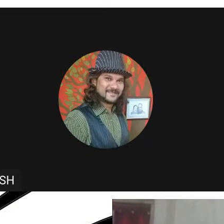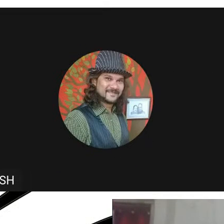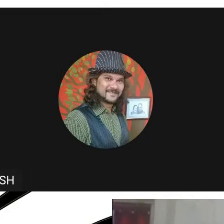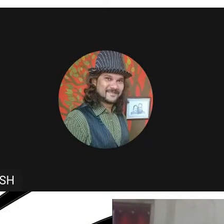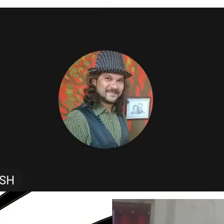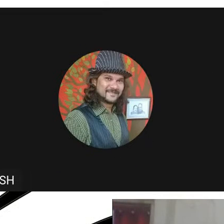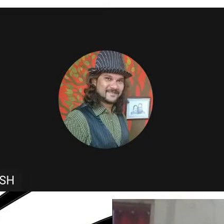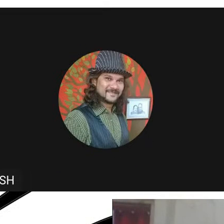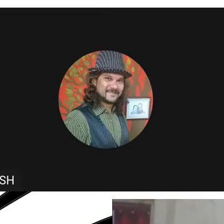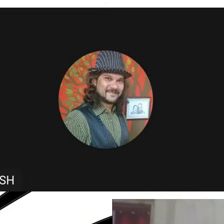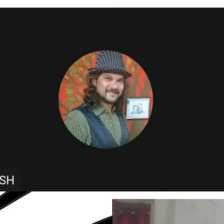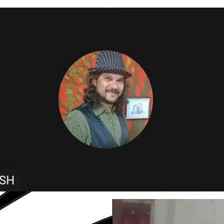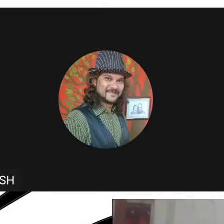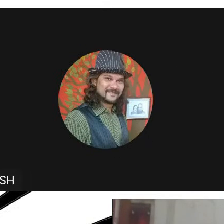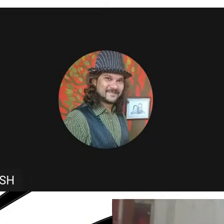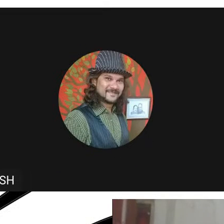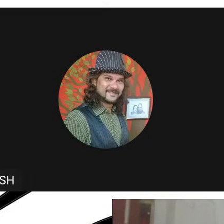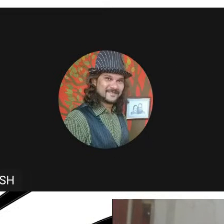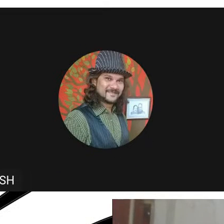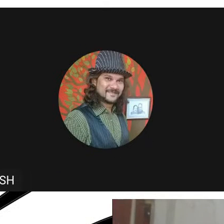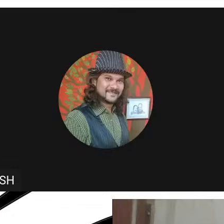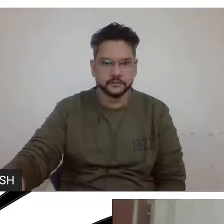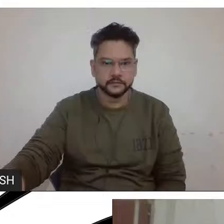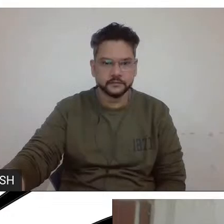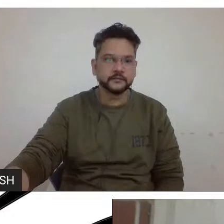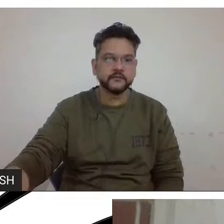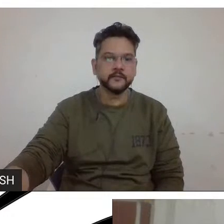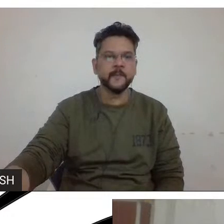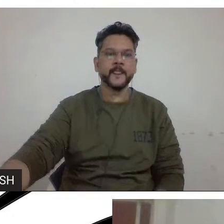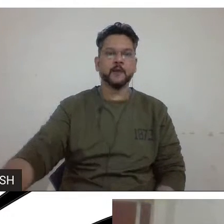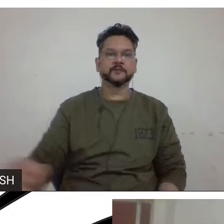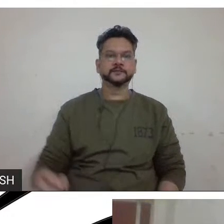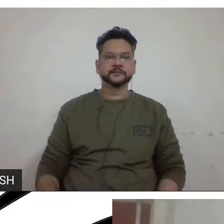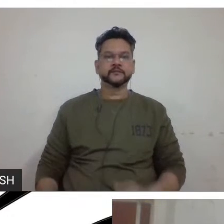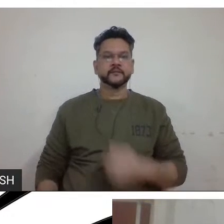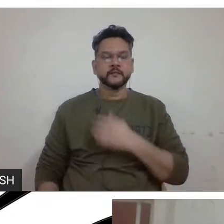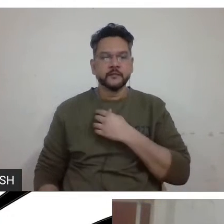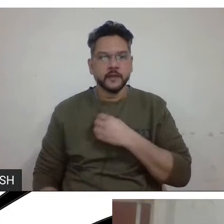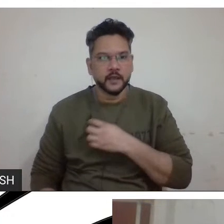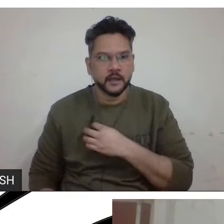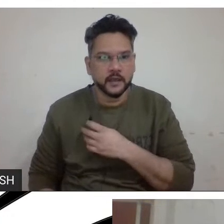Yeah, then continues. am I audible?